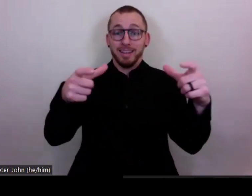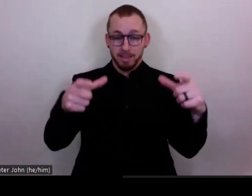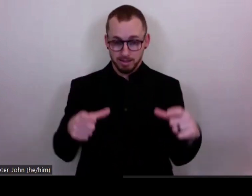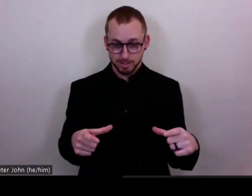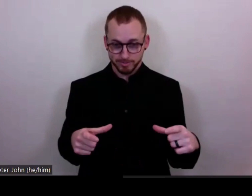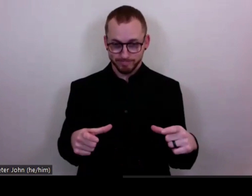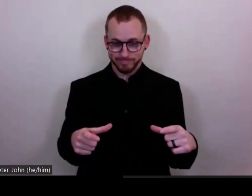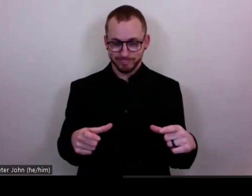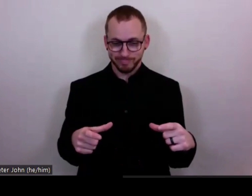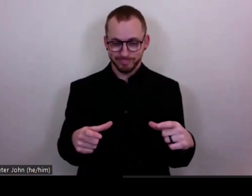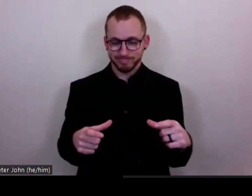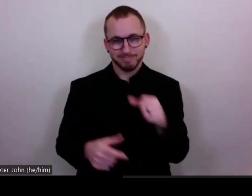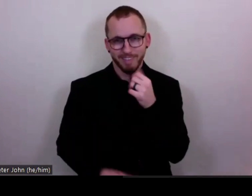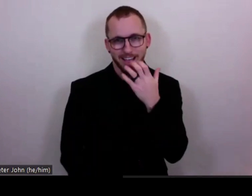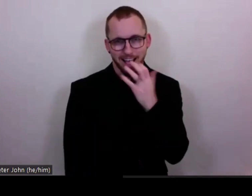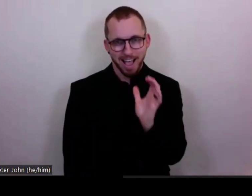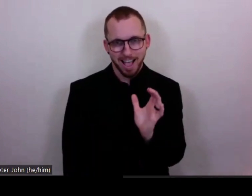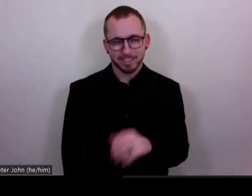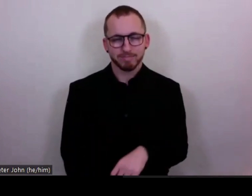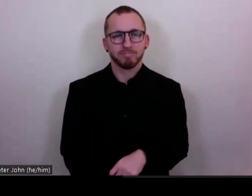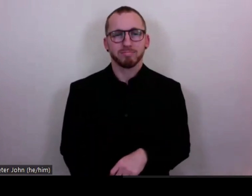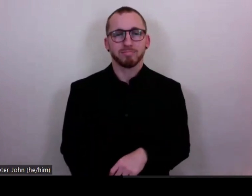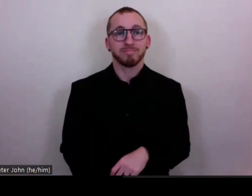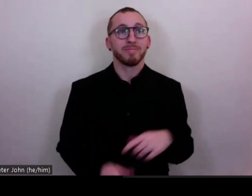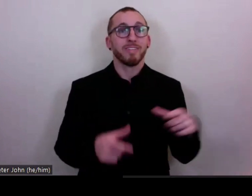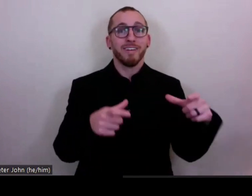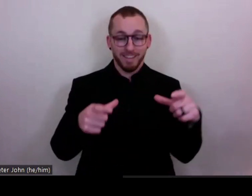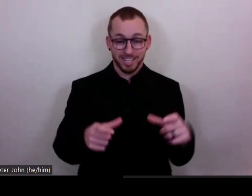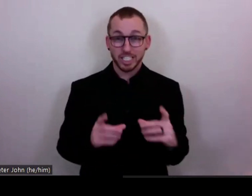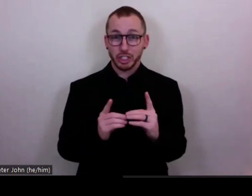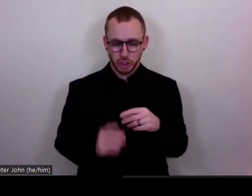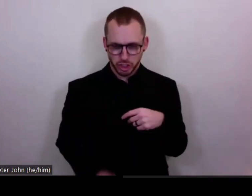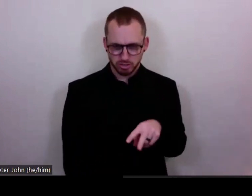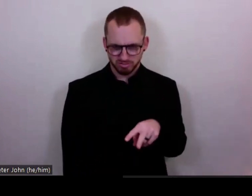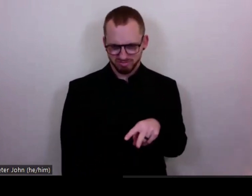If they get a dessert, it might not be recognizable.